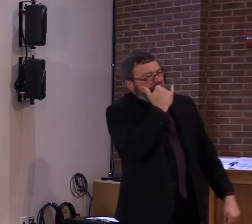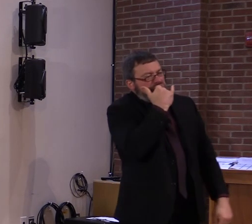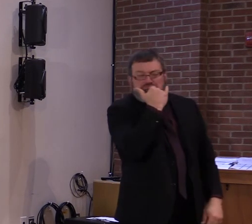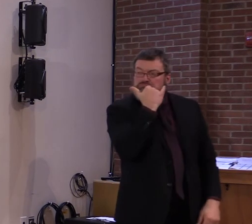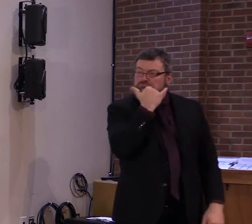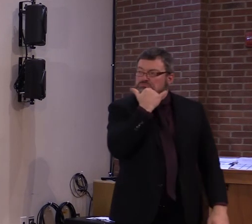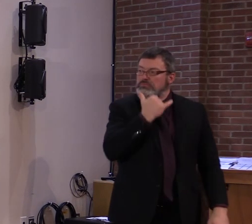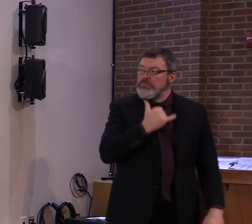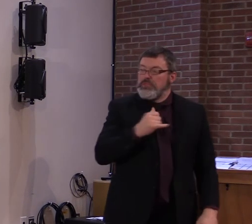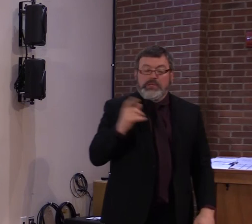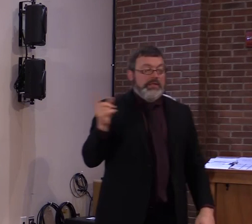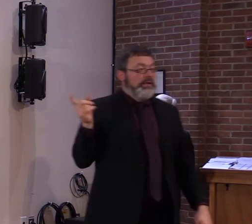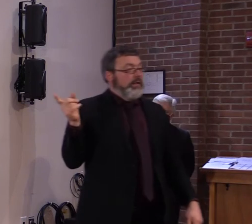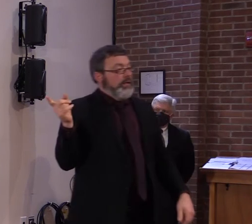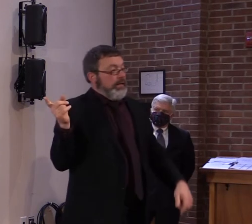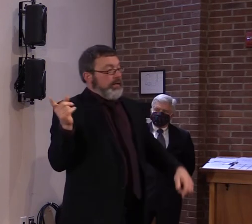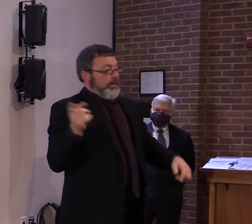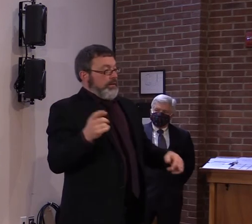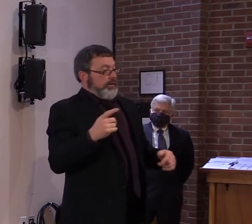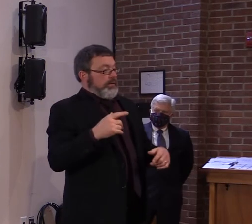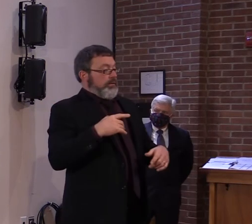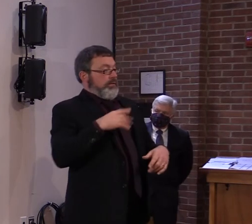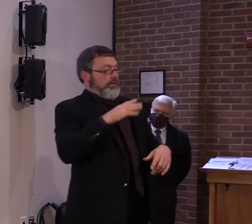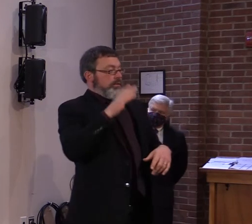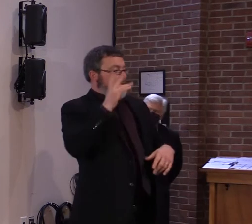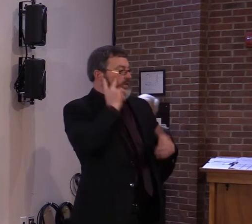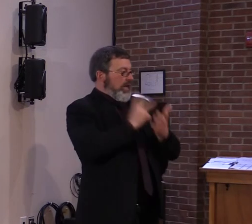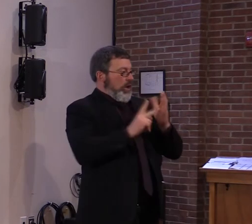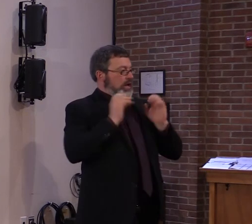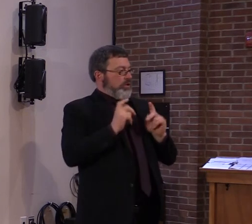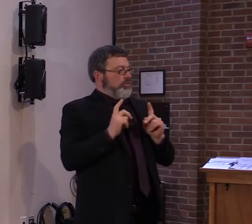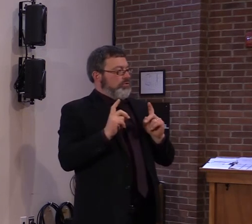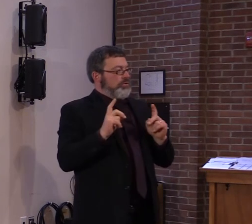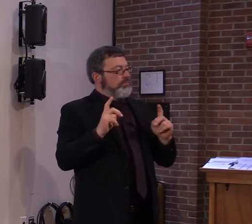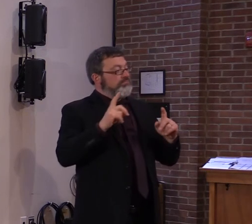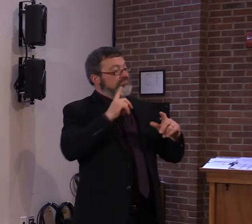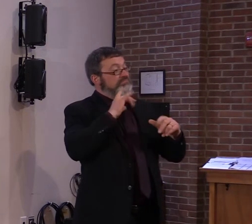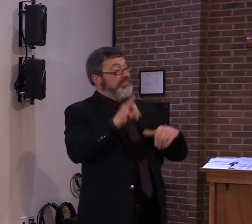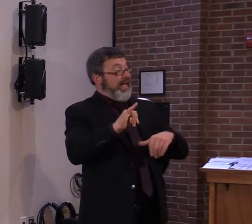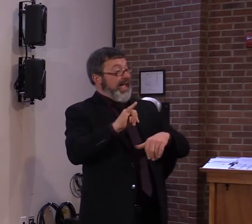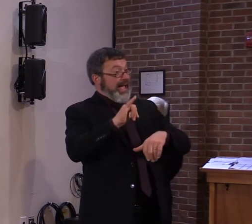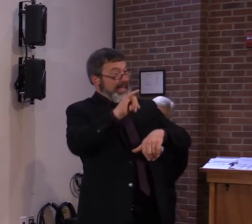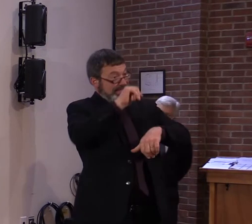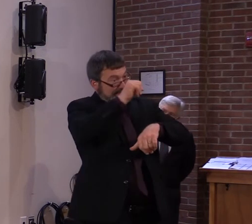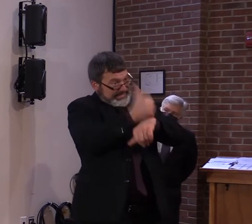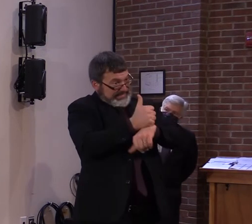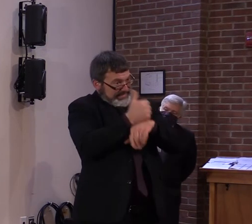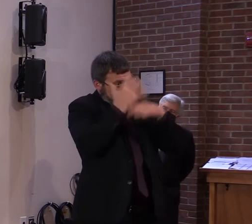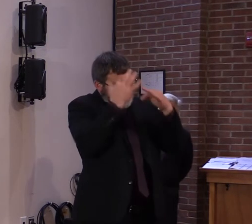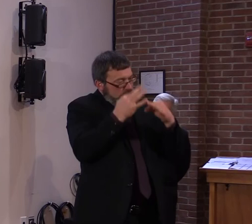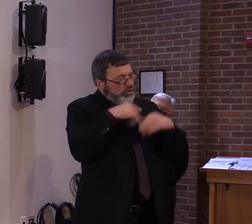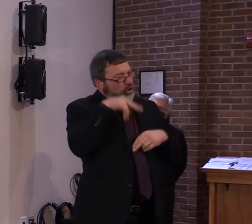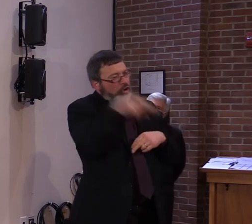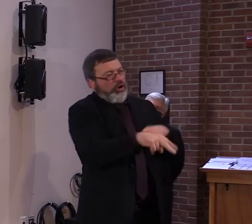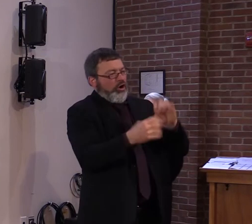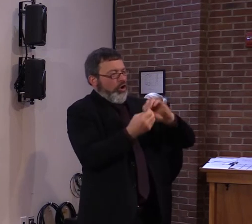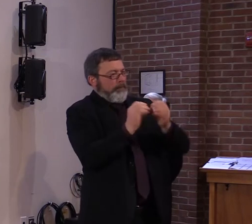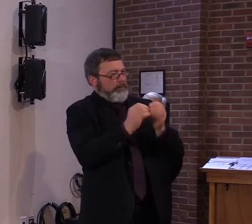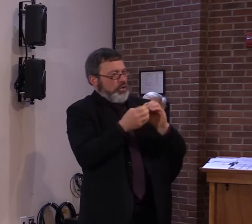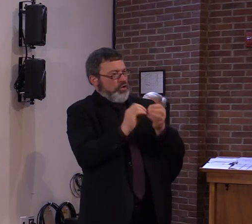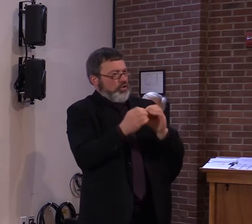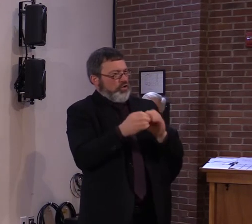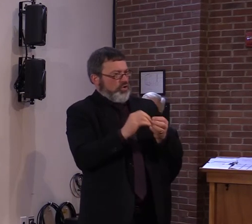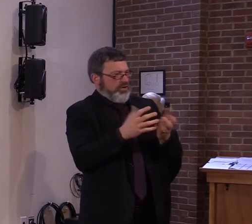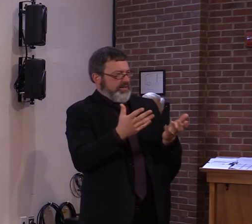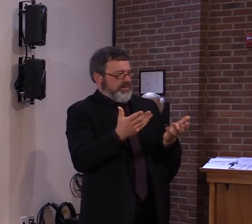our decision making is really grounded in the data, and we don't have any real strong indication in the data that schools contribute to the